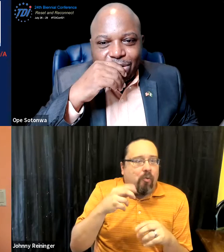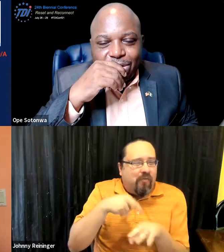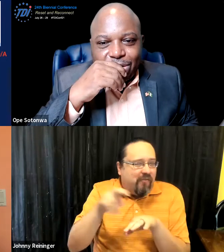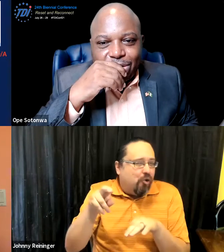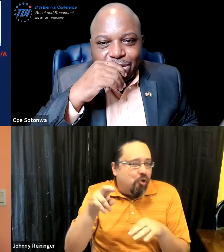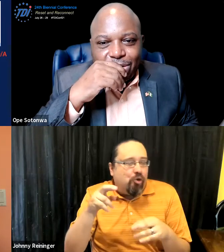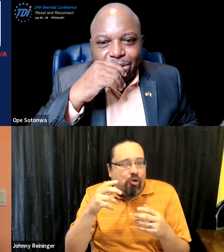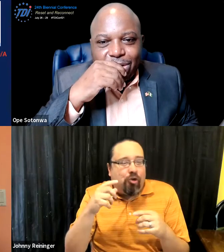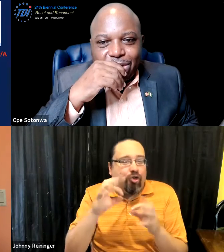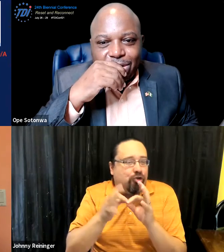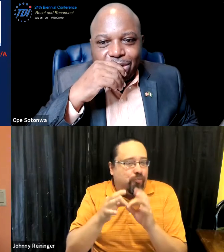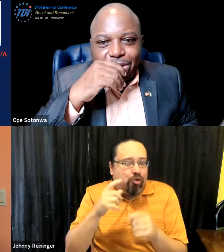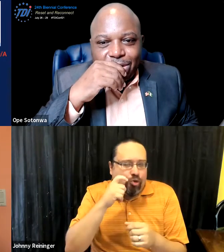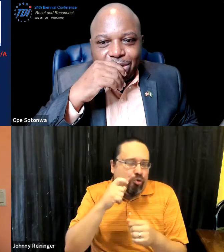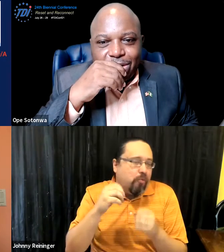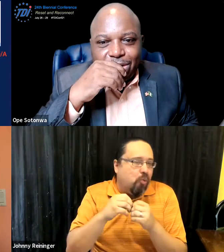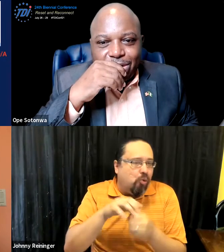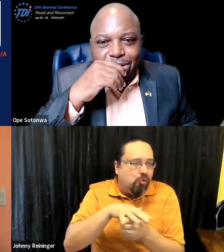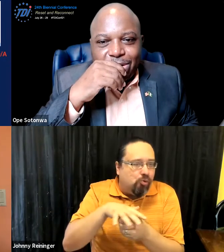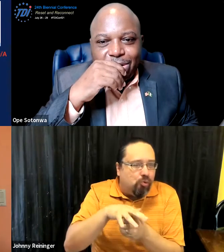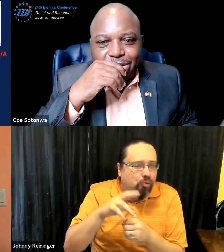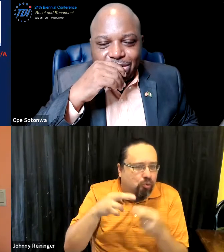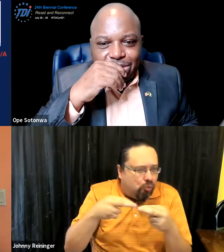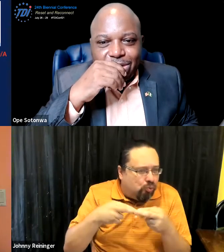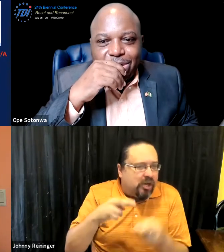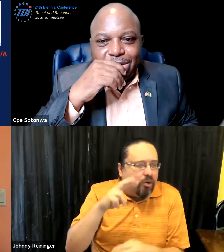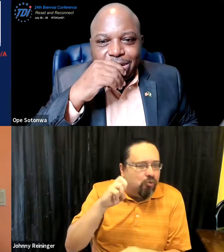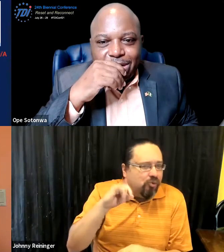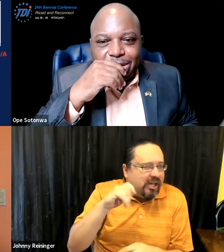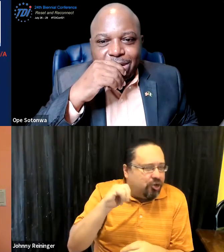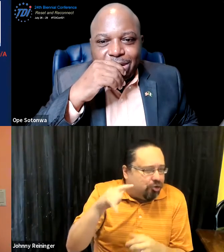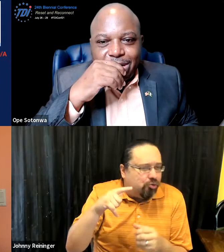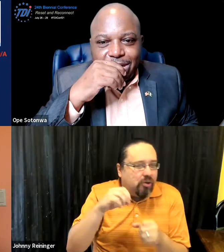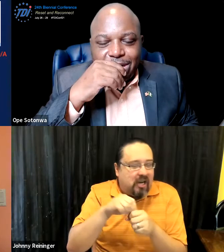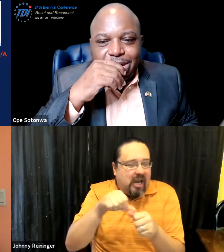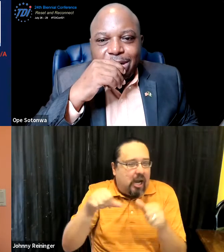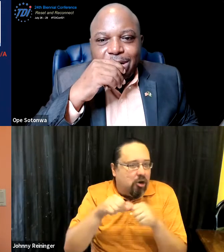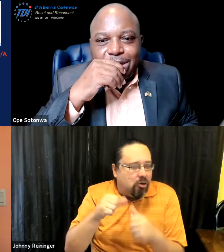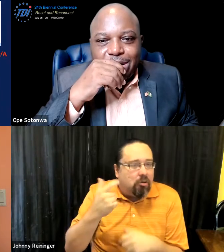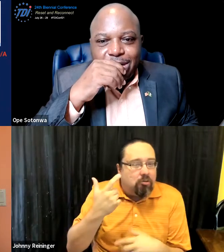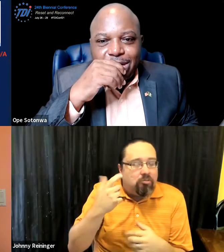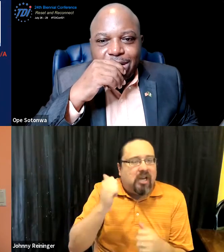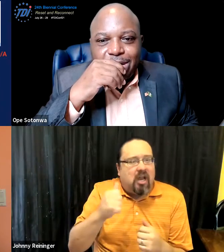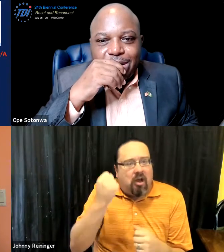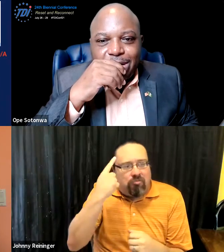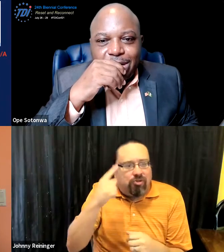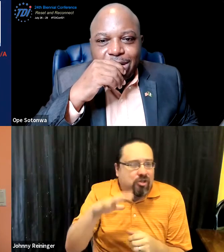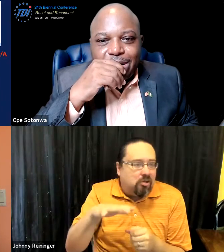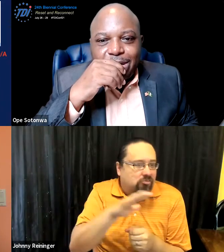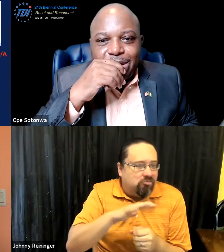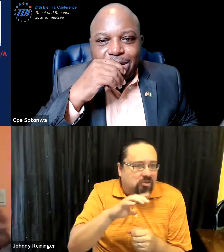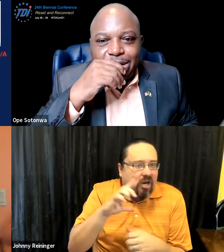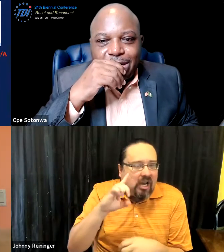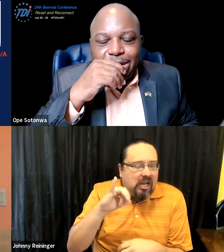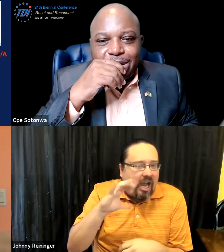that they should try to refer interpreters who are more regional in the area.